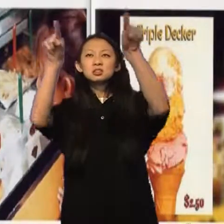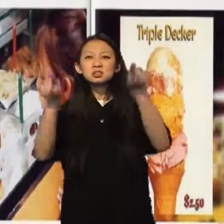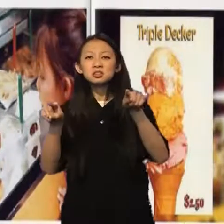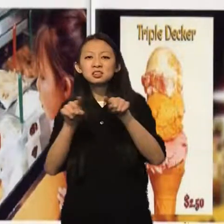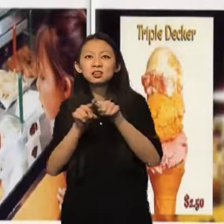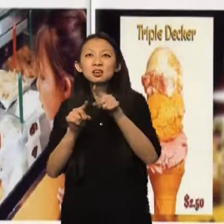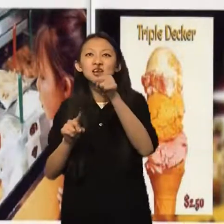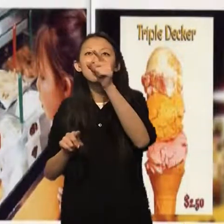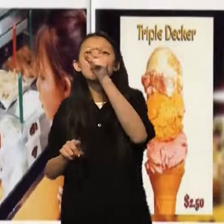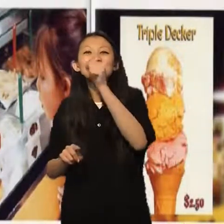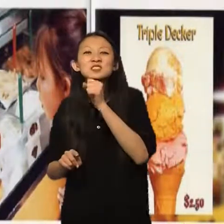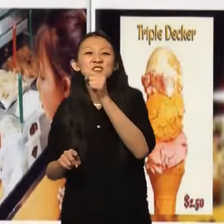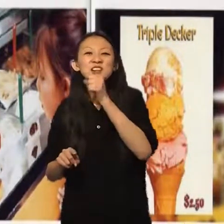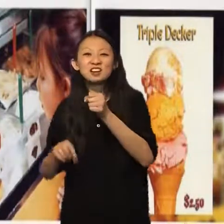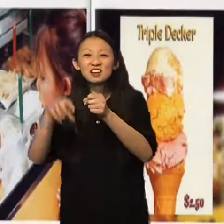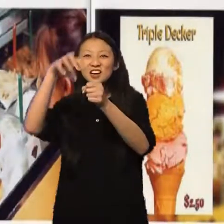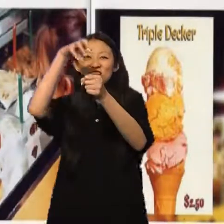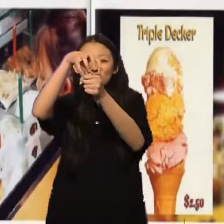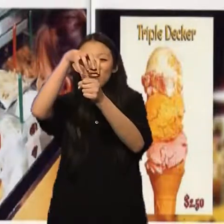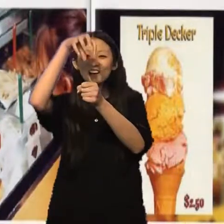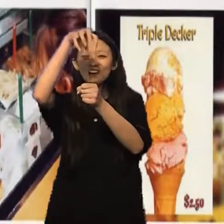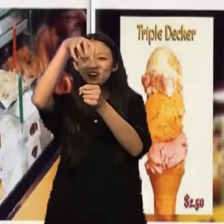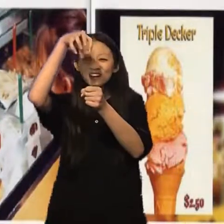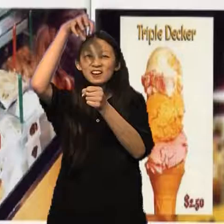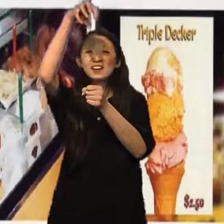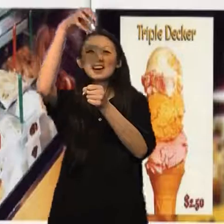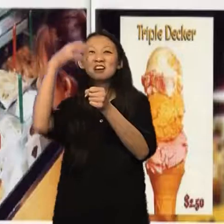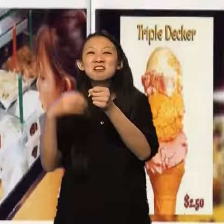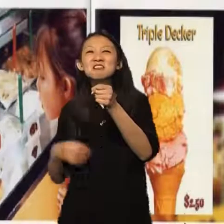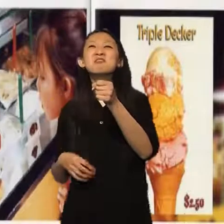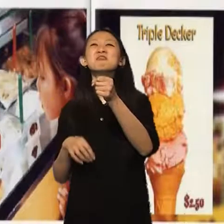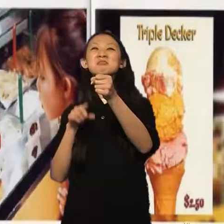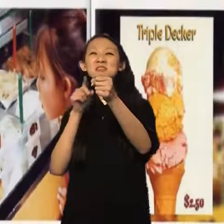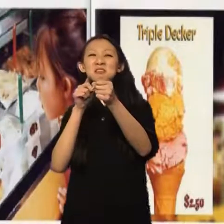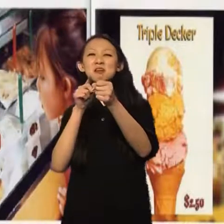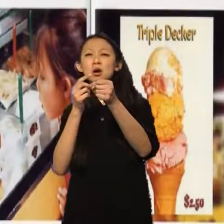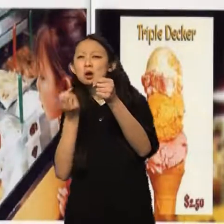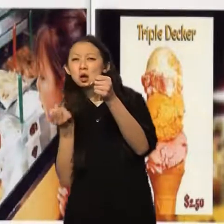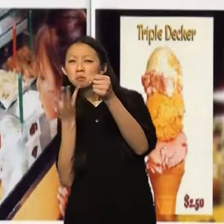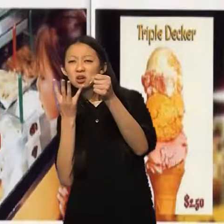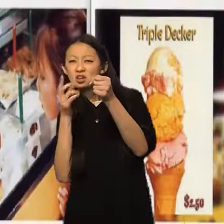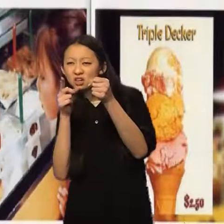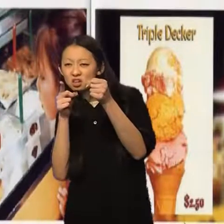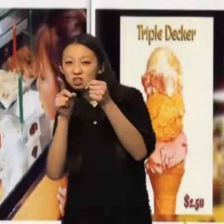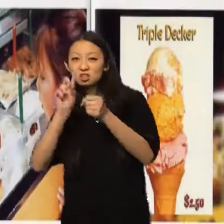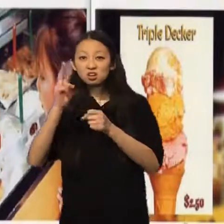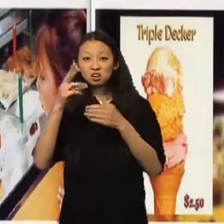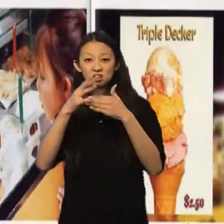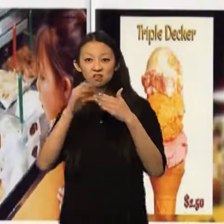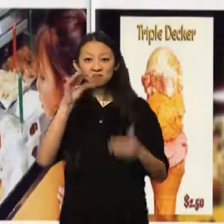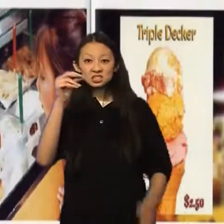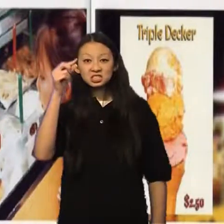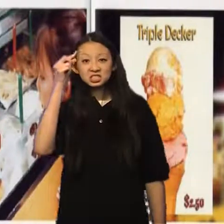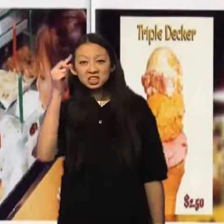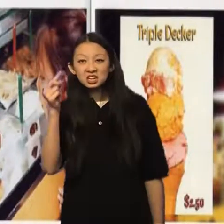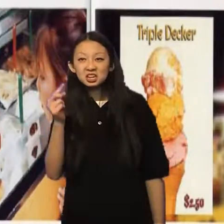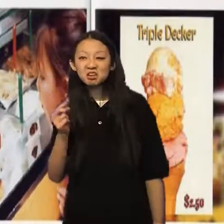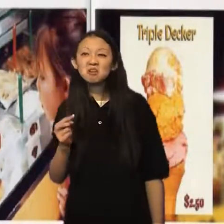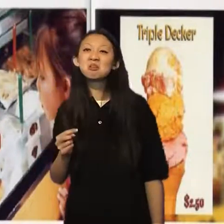The little girl sees a large sign on the door with a picture of a triple-decker ice cream cone. This sign